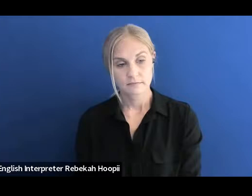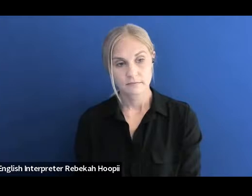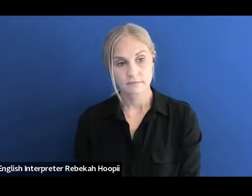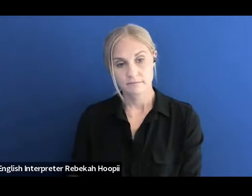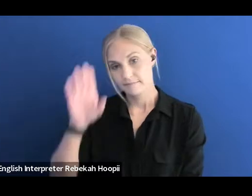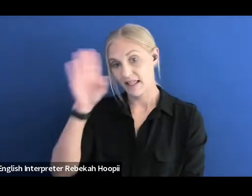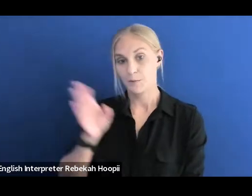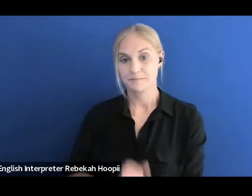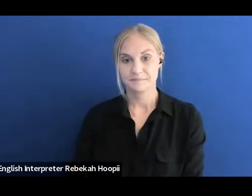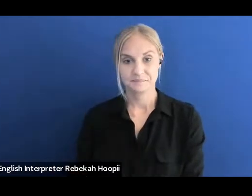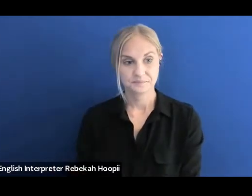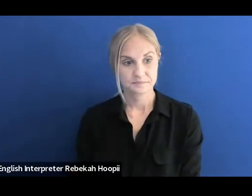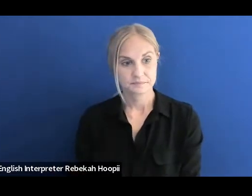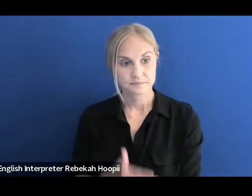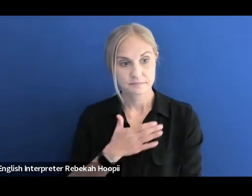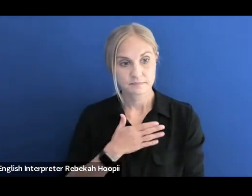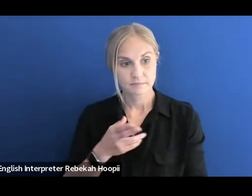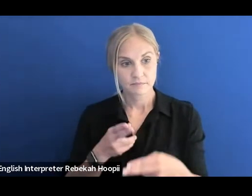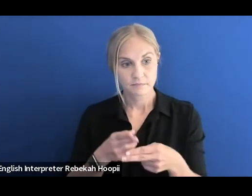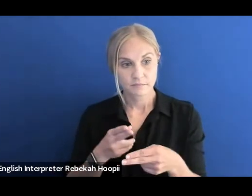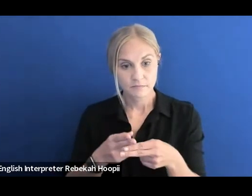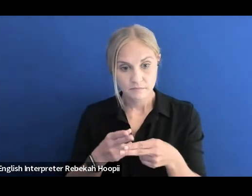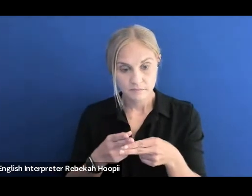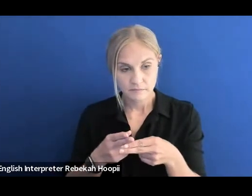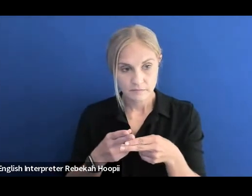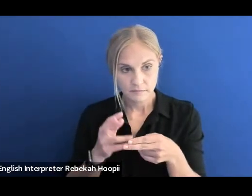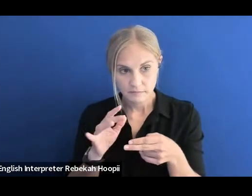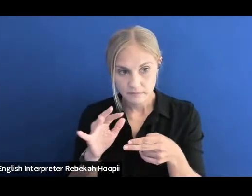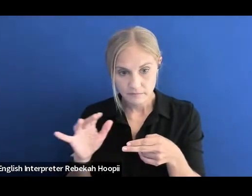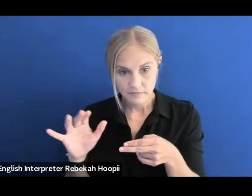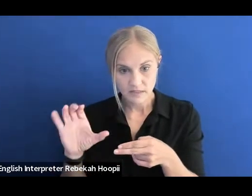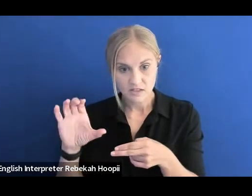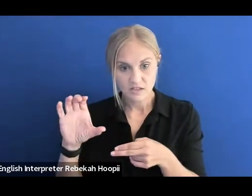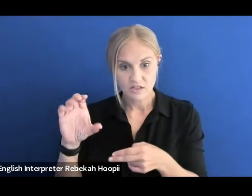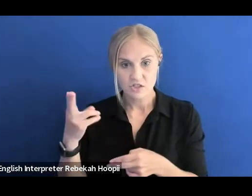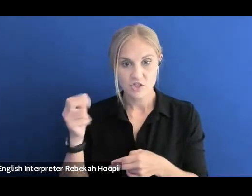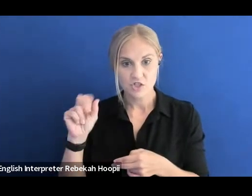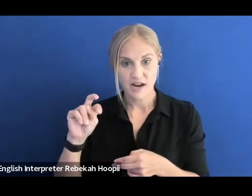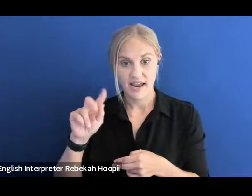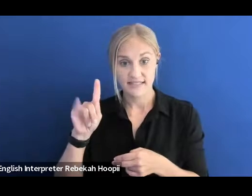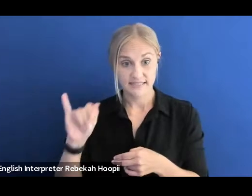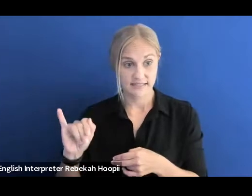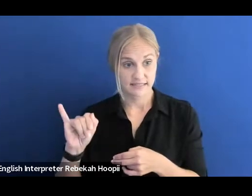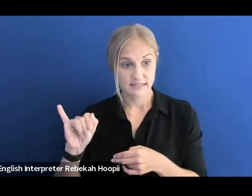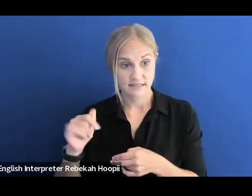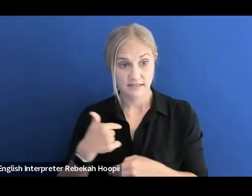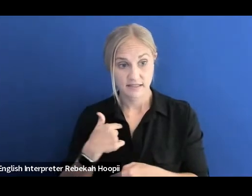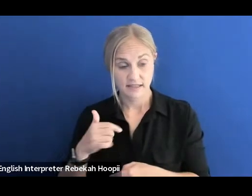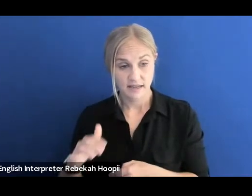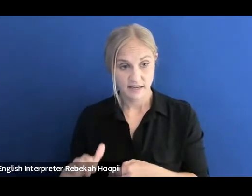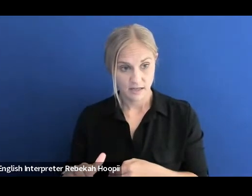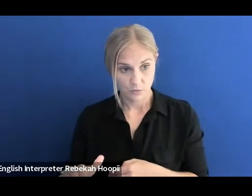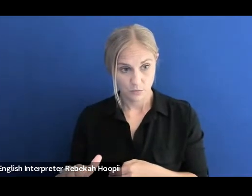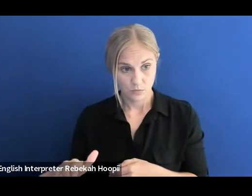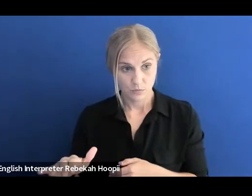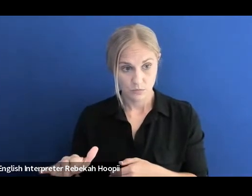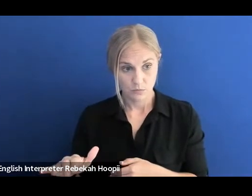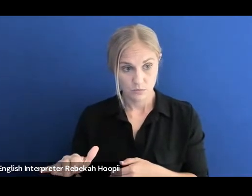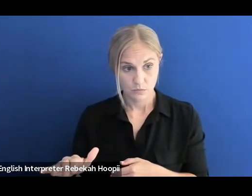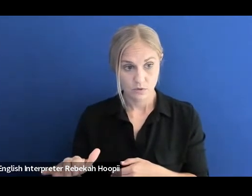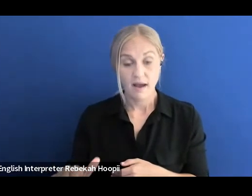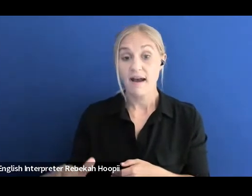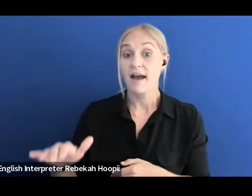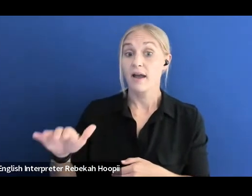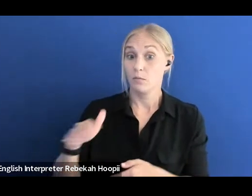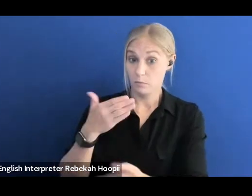Hi, my name is Shanti Brown. I was raised in Pōhakuloa, which is right below